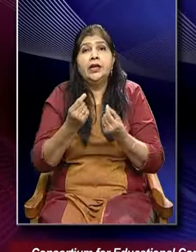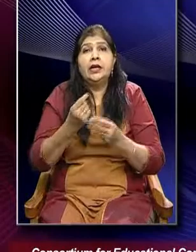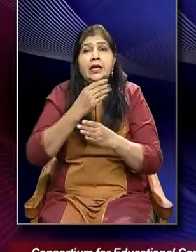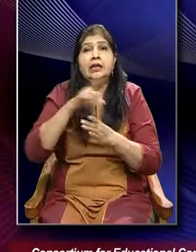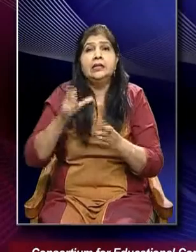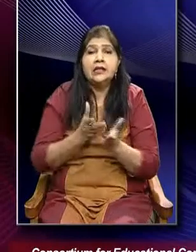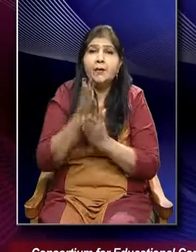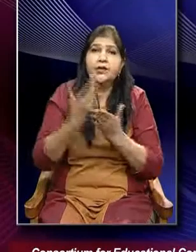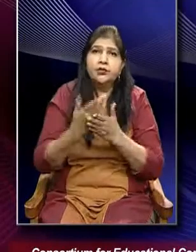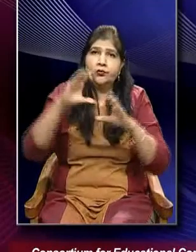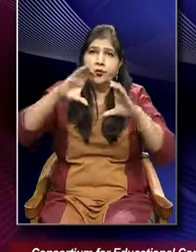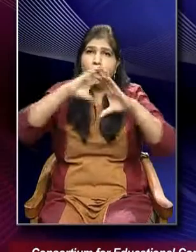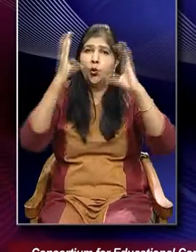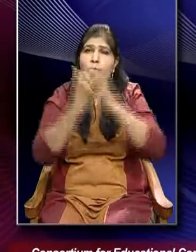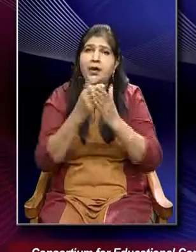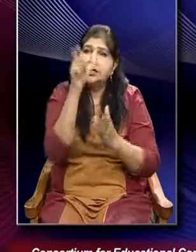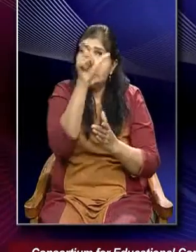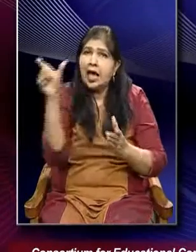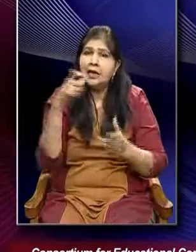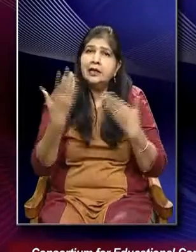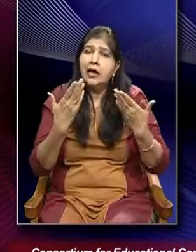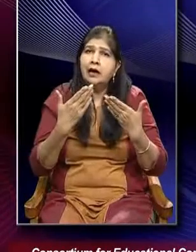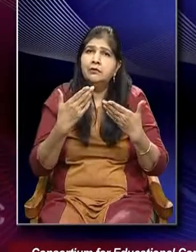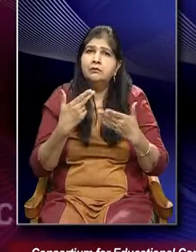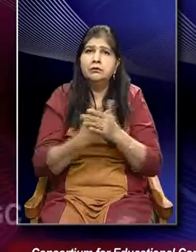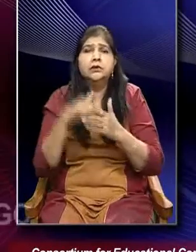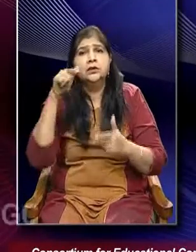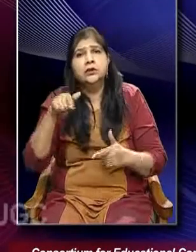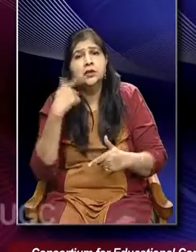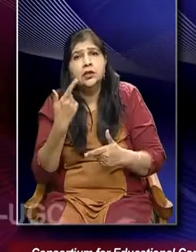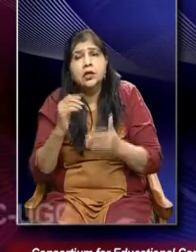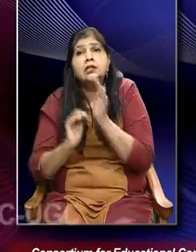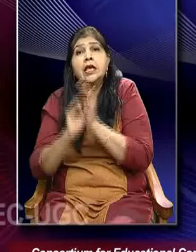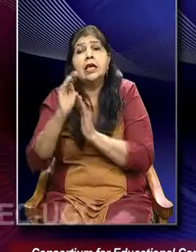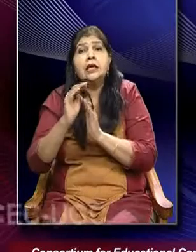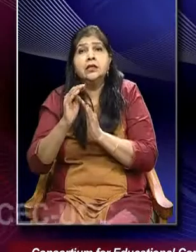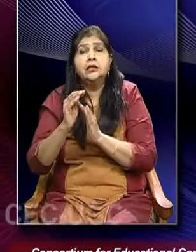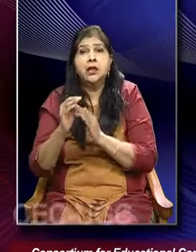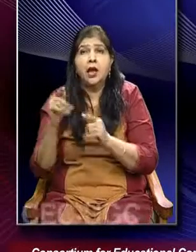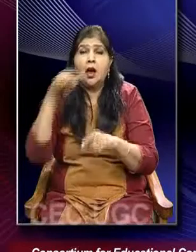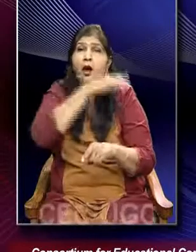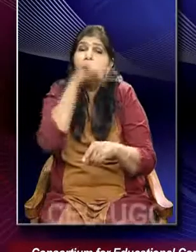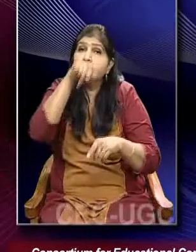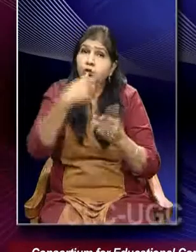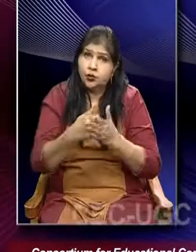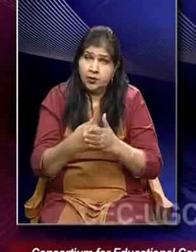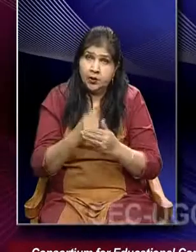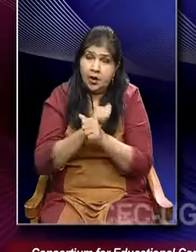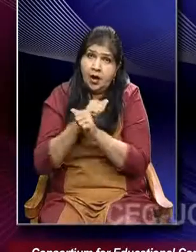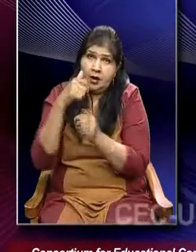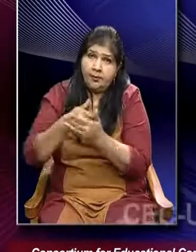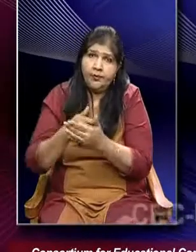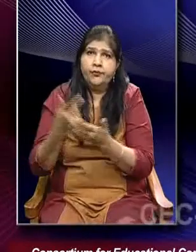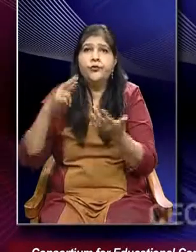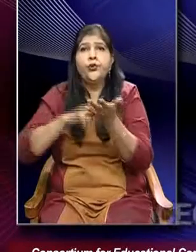globalization highlights that there is an increasing role of